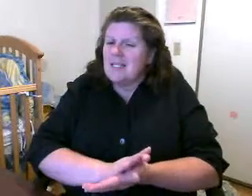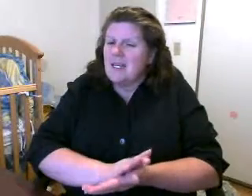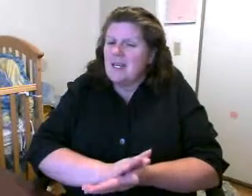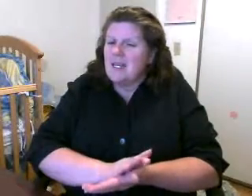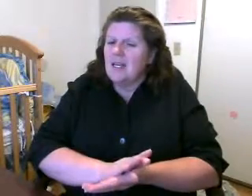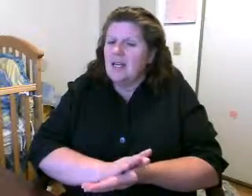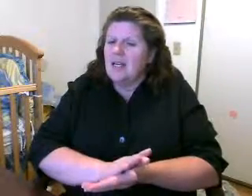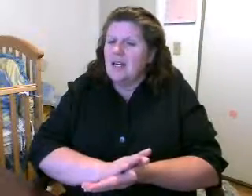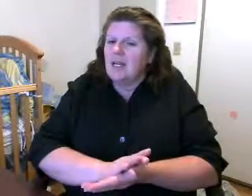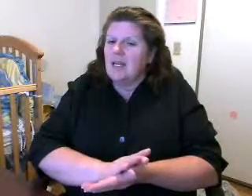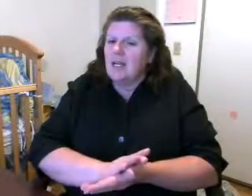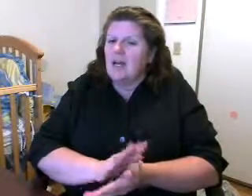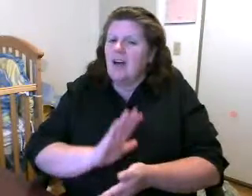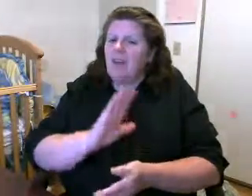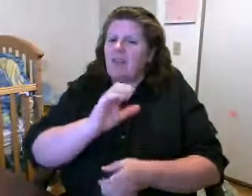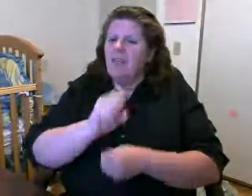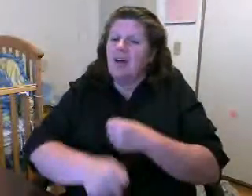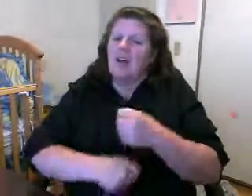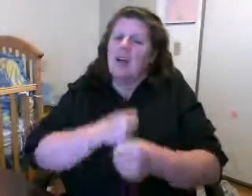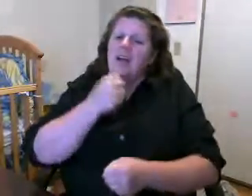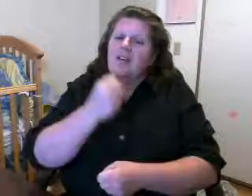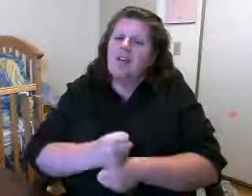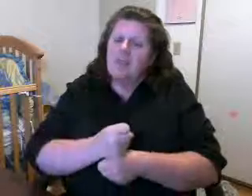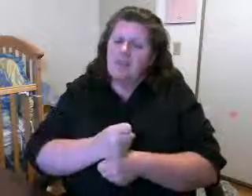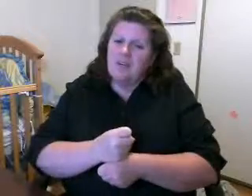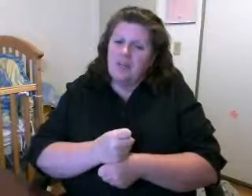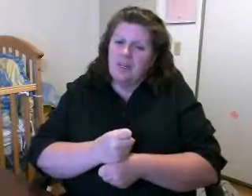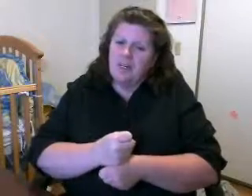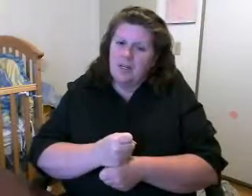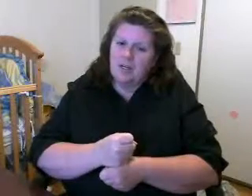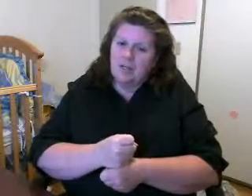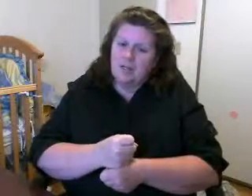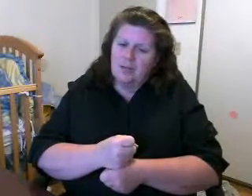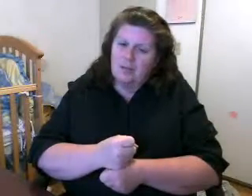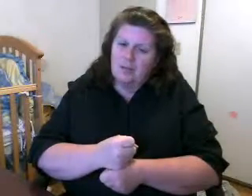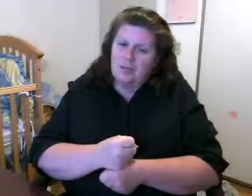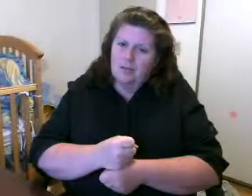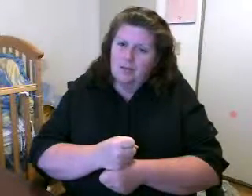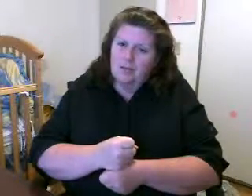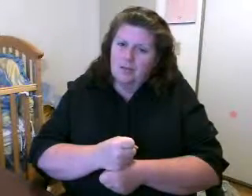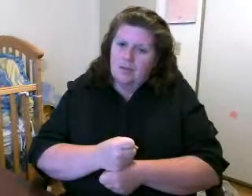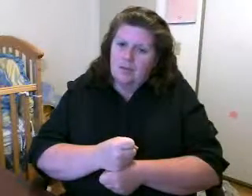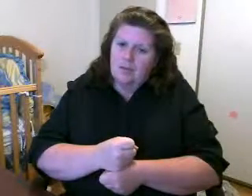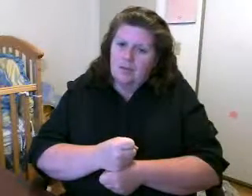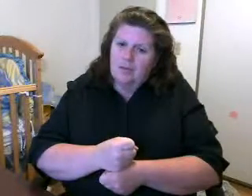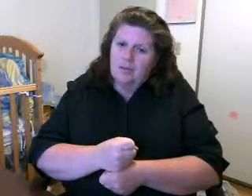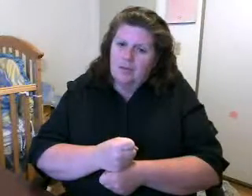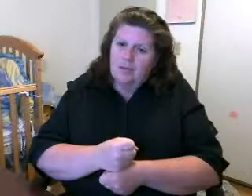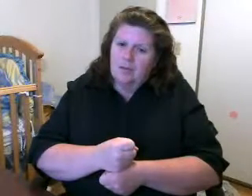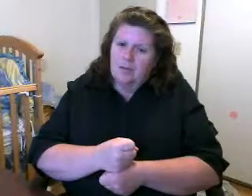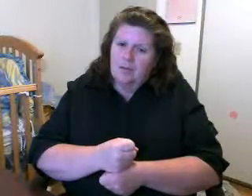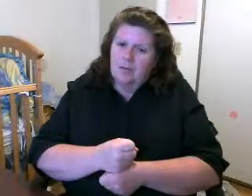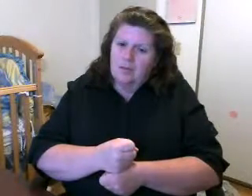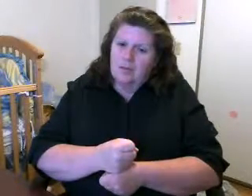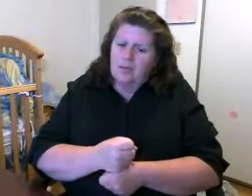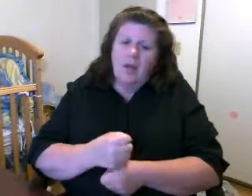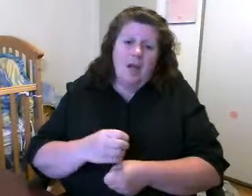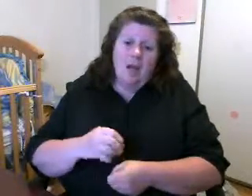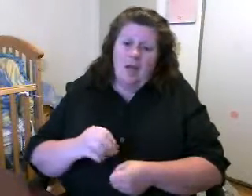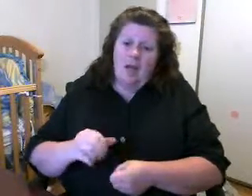knowledge exam till you need to have taken and passed the NIC test at one of the levels. Okay,